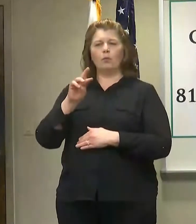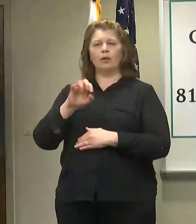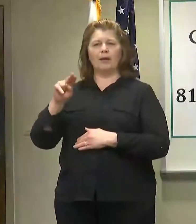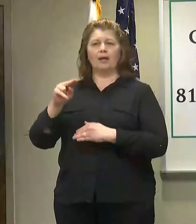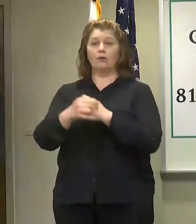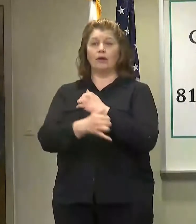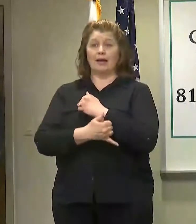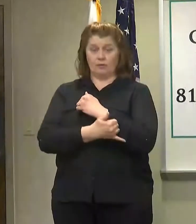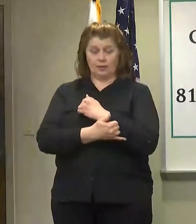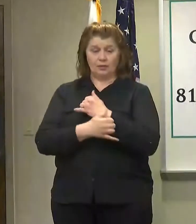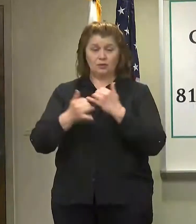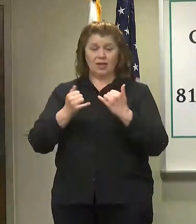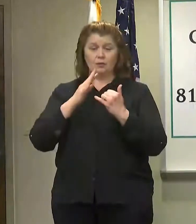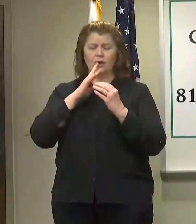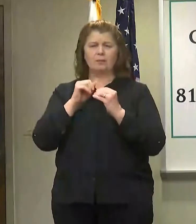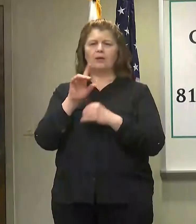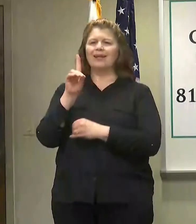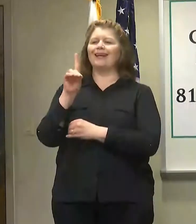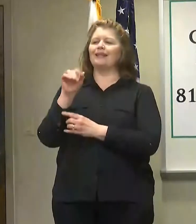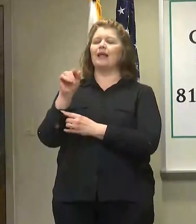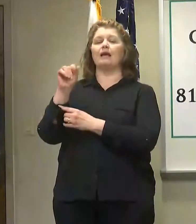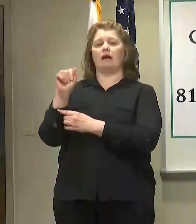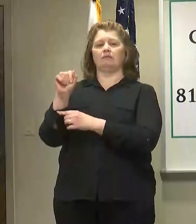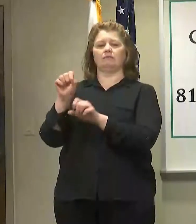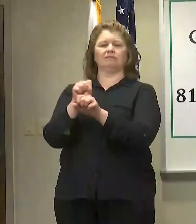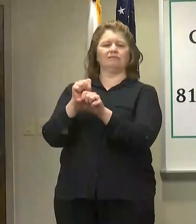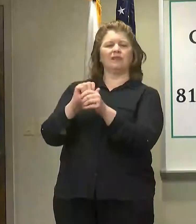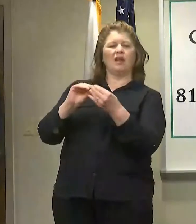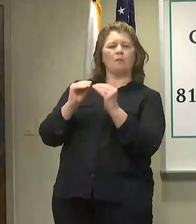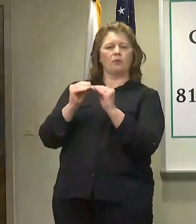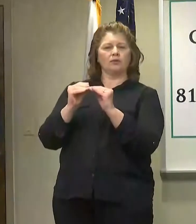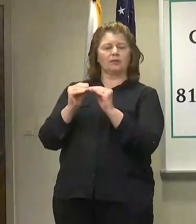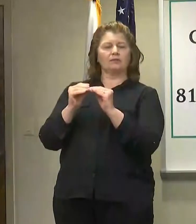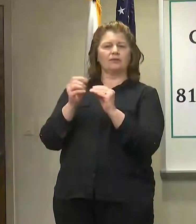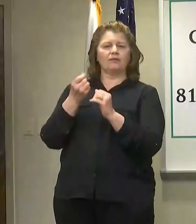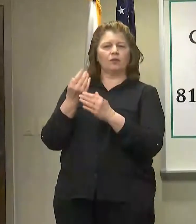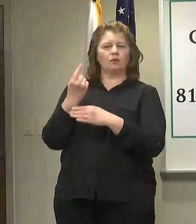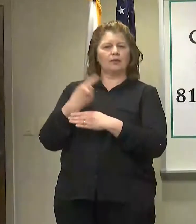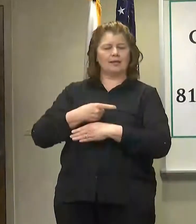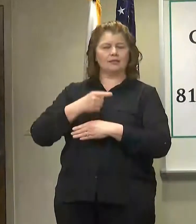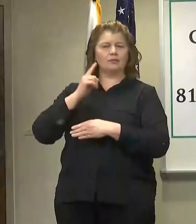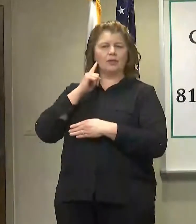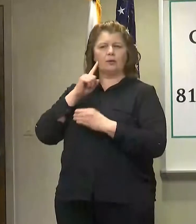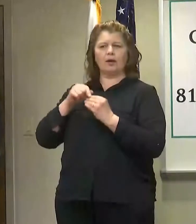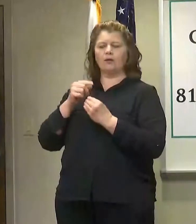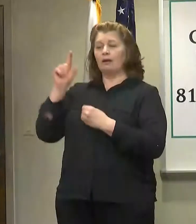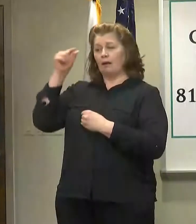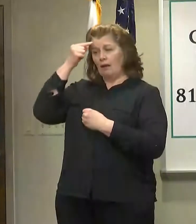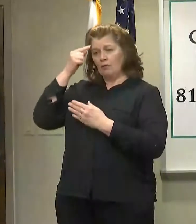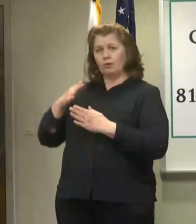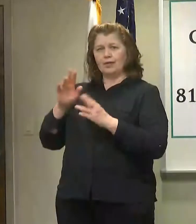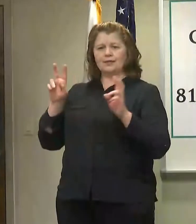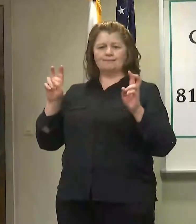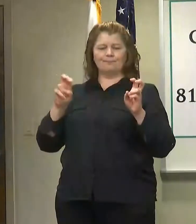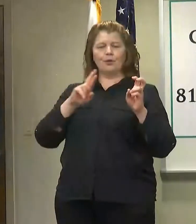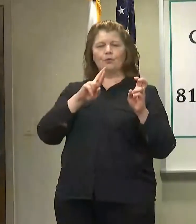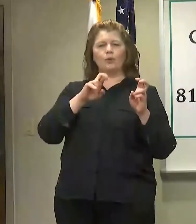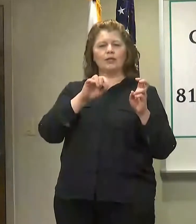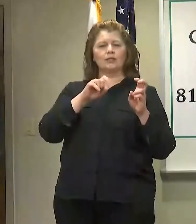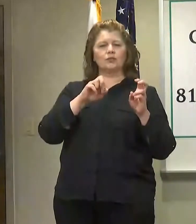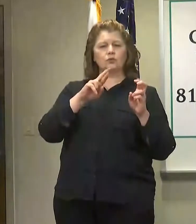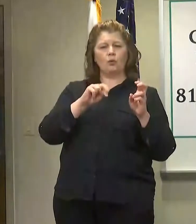data around you. We've had a couple of days to kind of hear about the Governor's Restore Illinois plan, in which he introduced